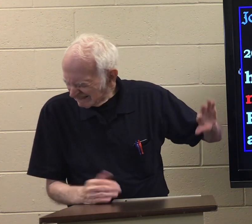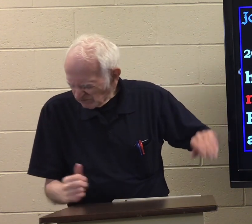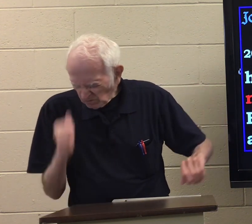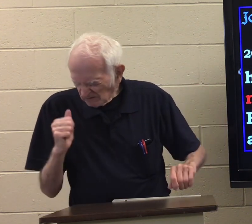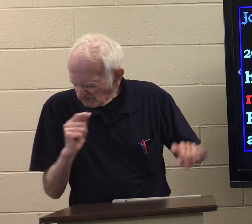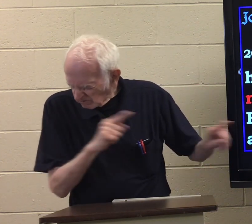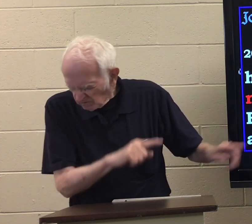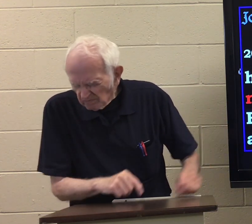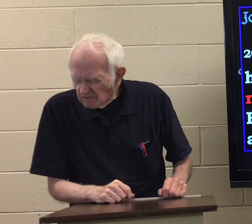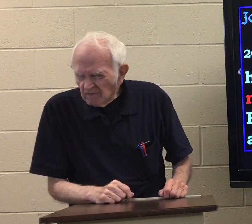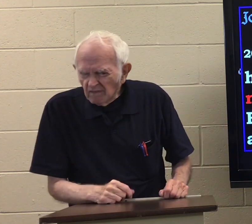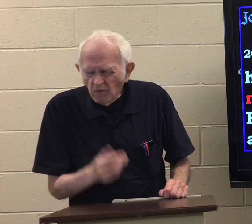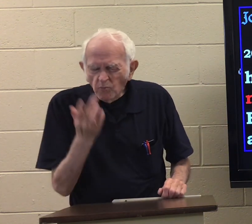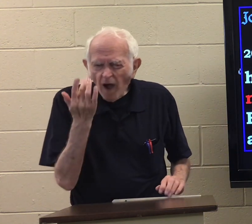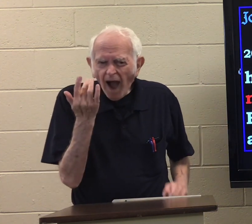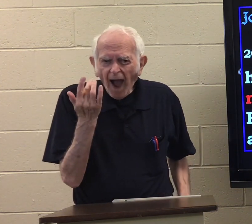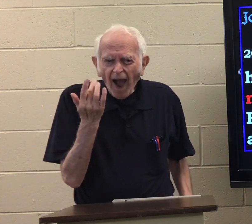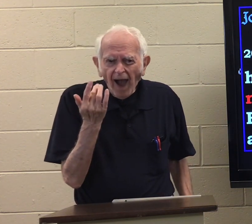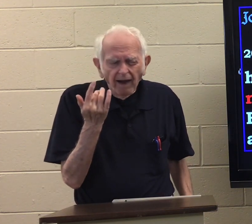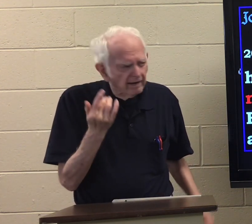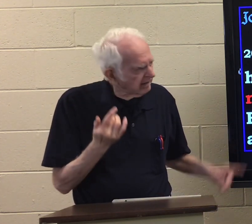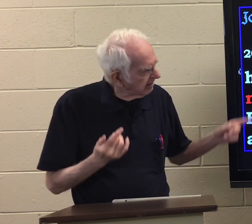They refuse. Why?